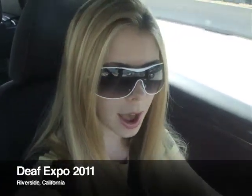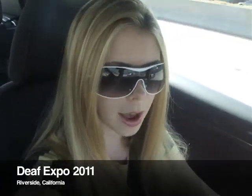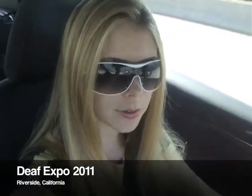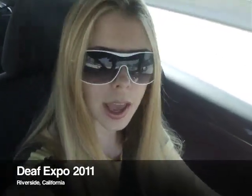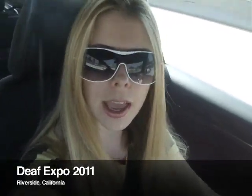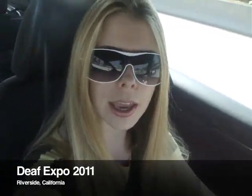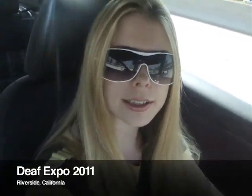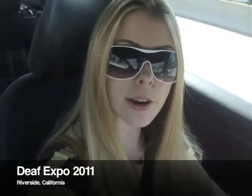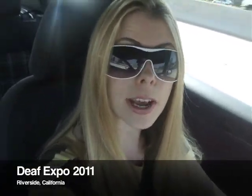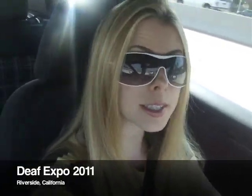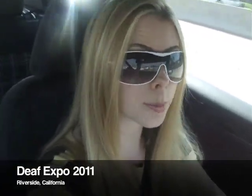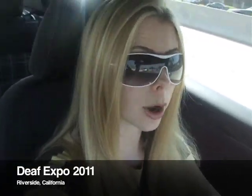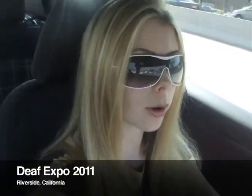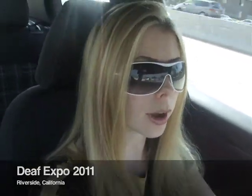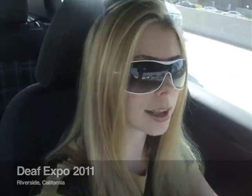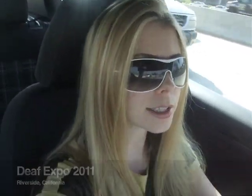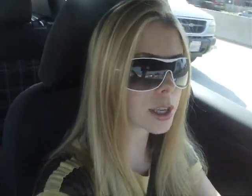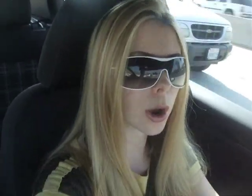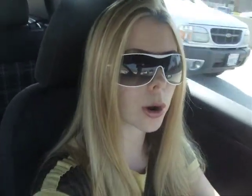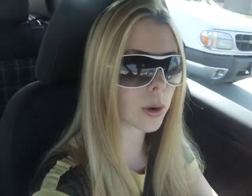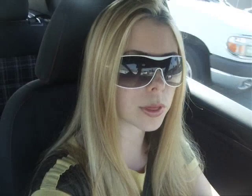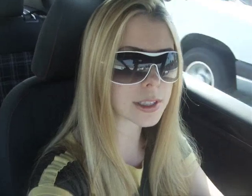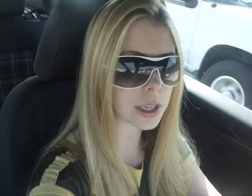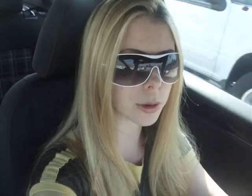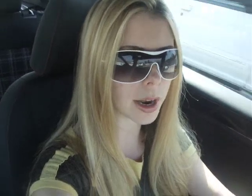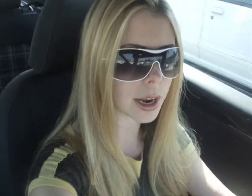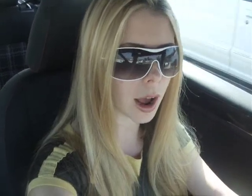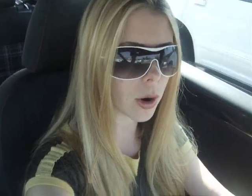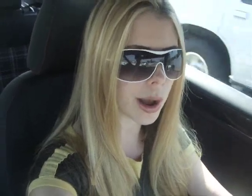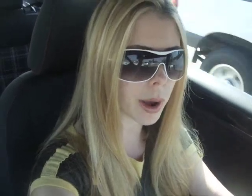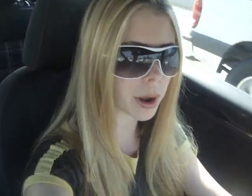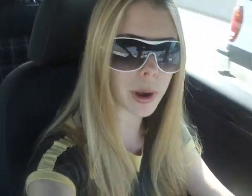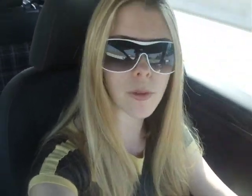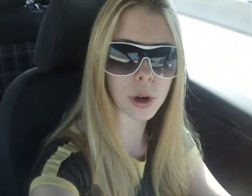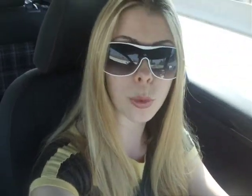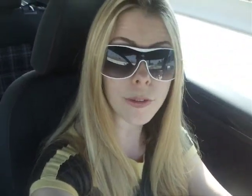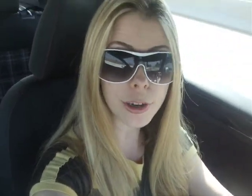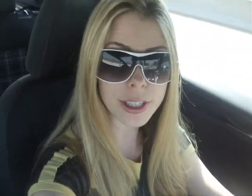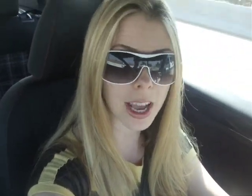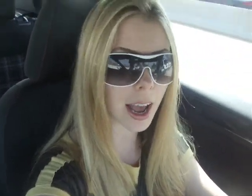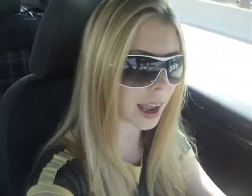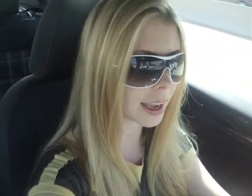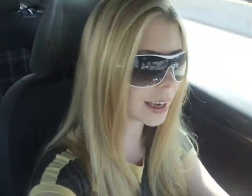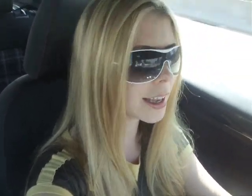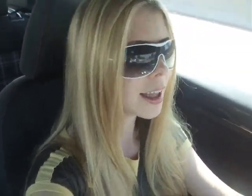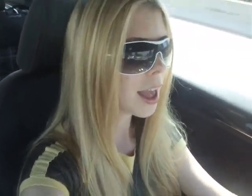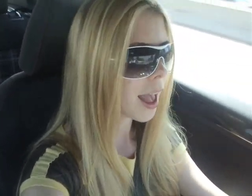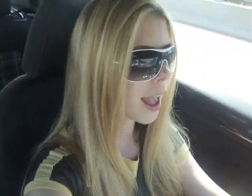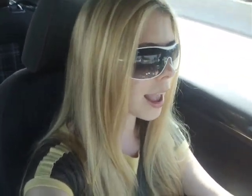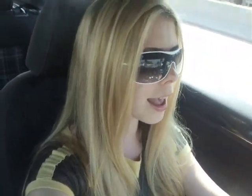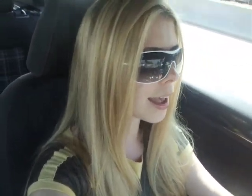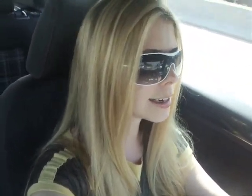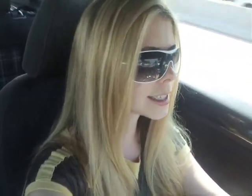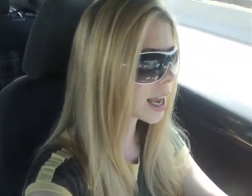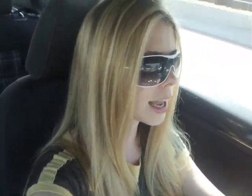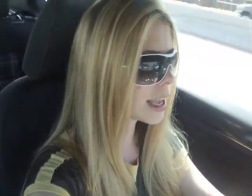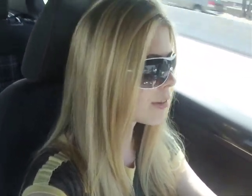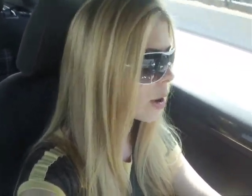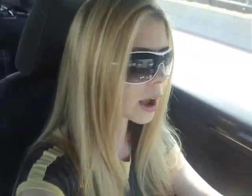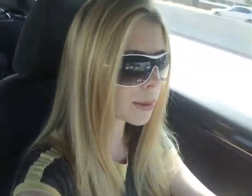have a Deaf Expo. And so this year, right now, I'm on my way over to Riverside. And even though I'm